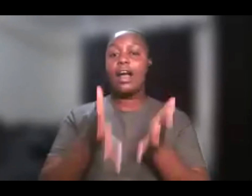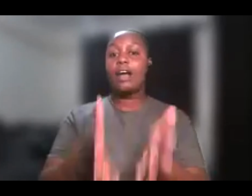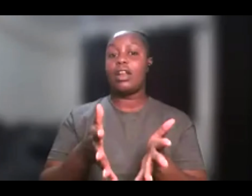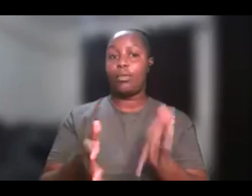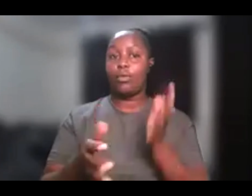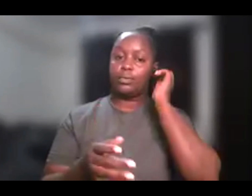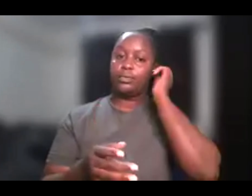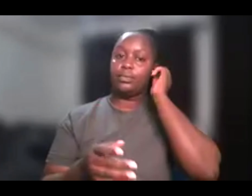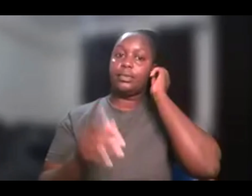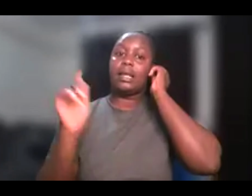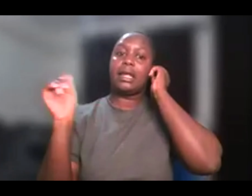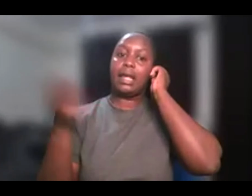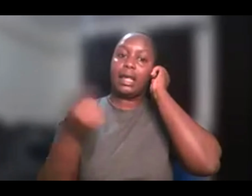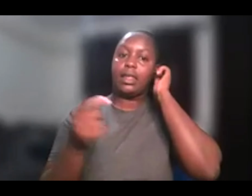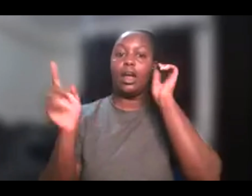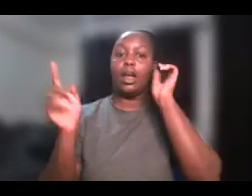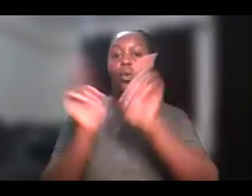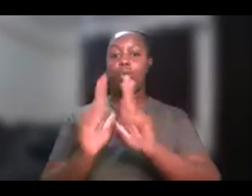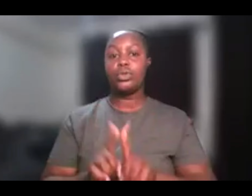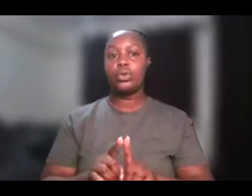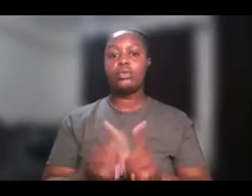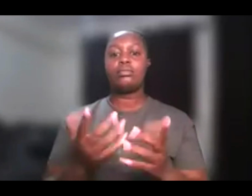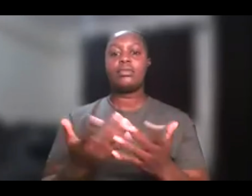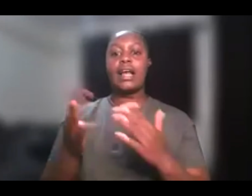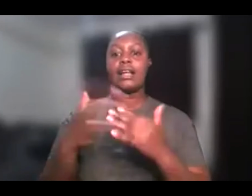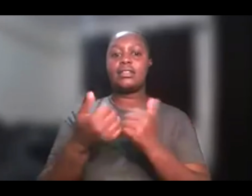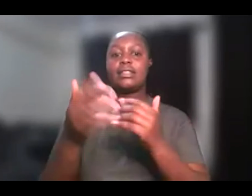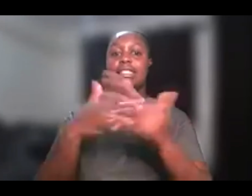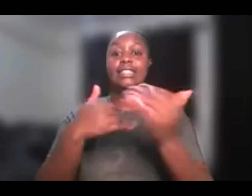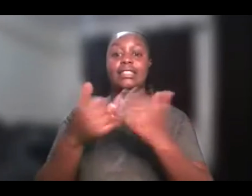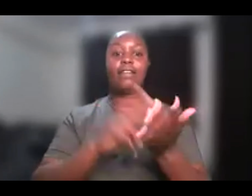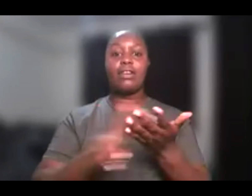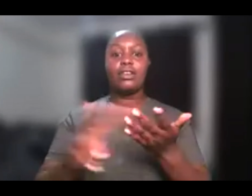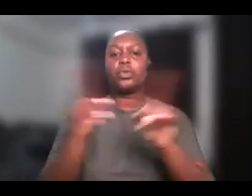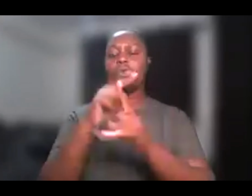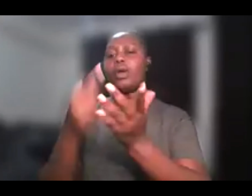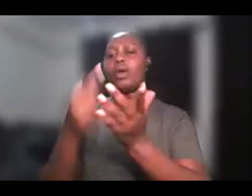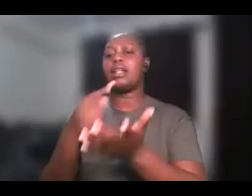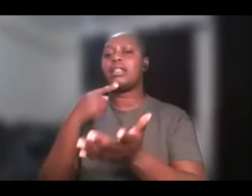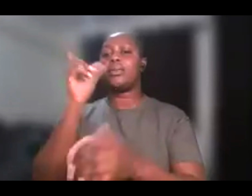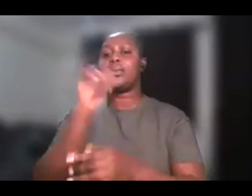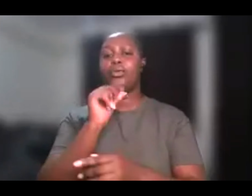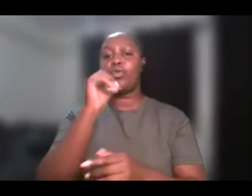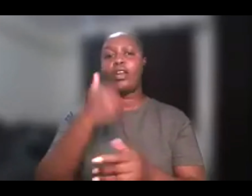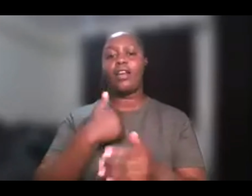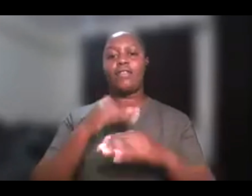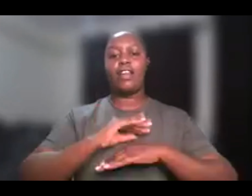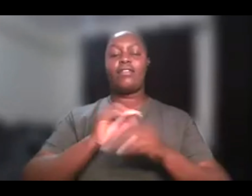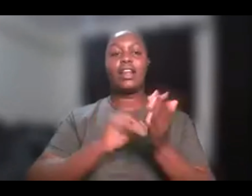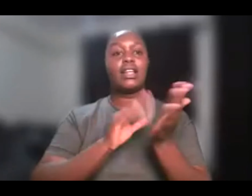well, like Kenya Sign Verse, even the Ugandan Sign Language. And so this becomes very hard to train models to be able to